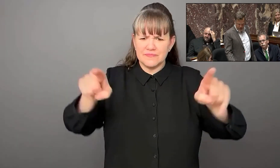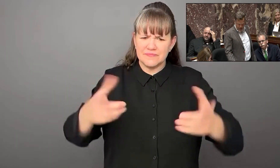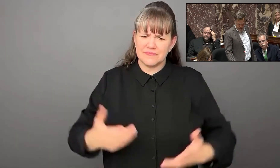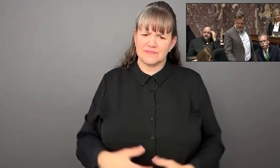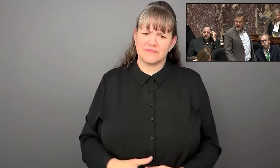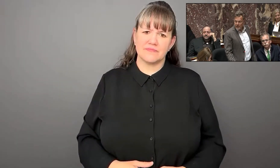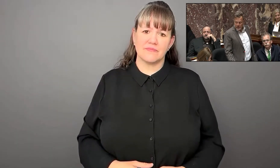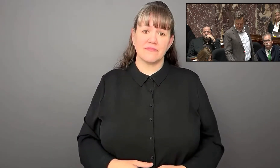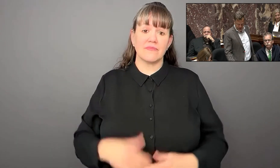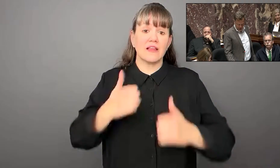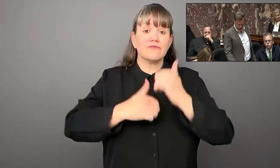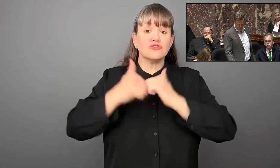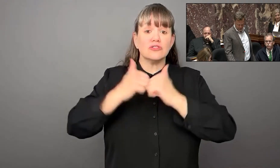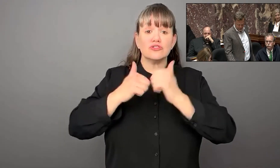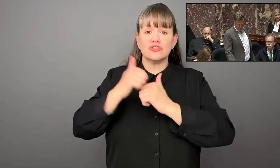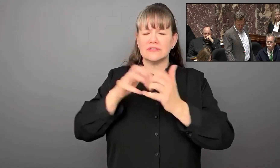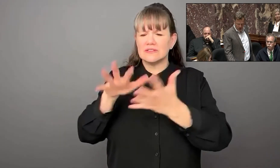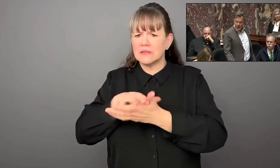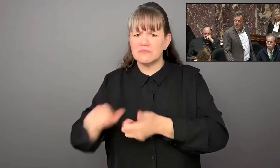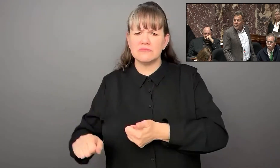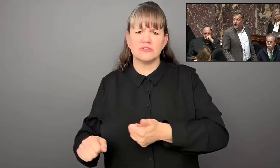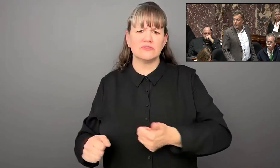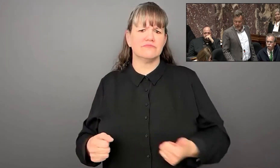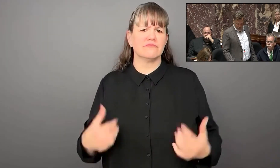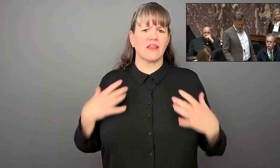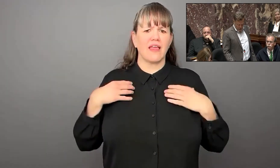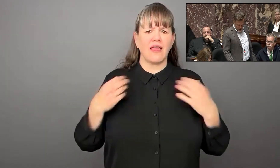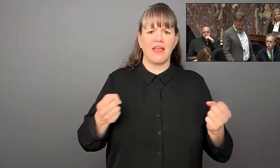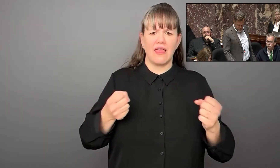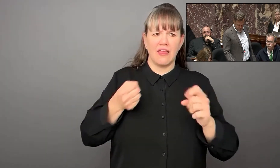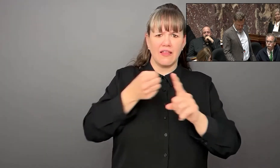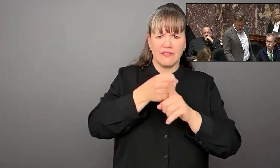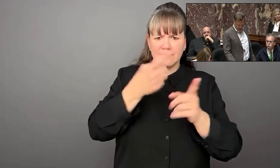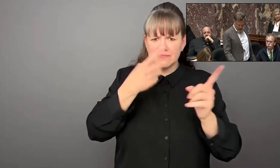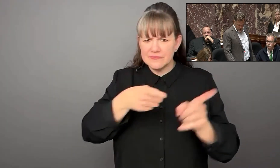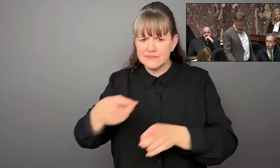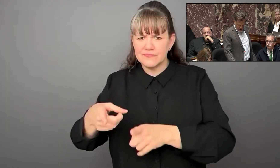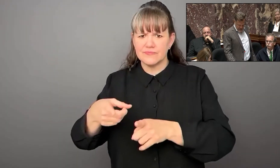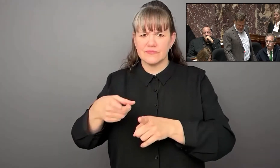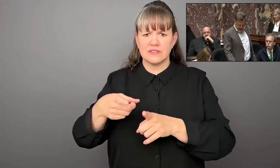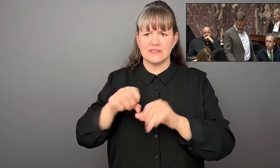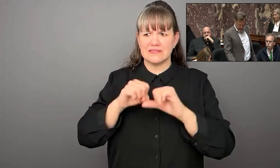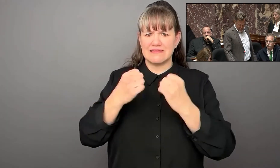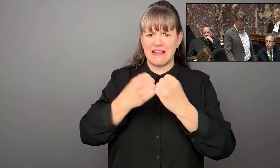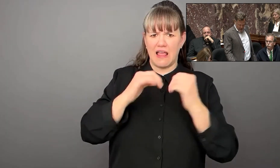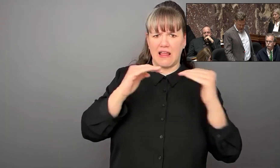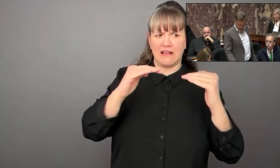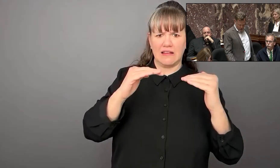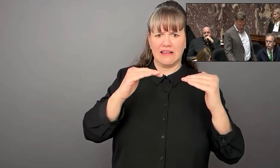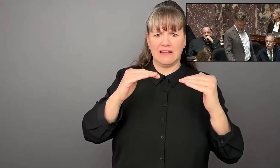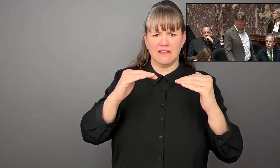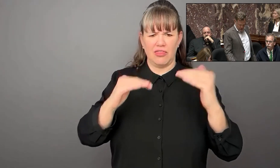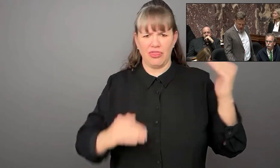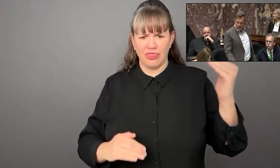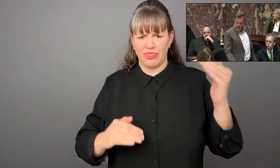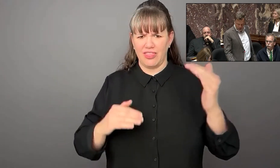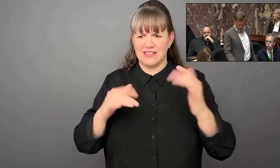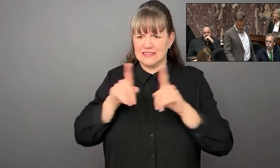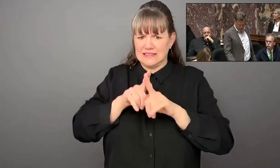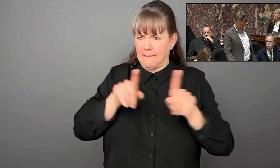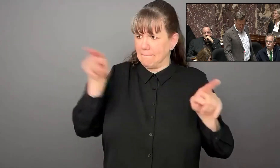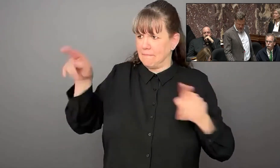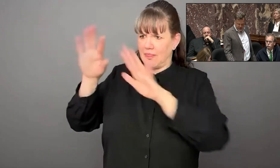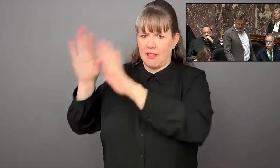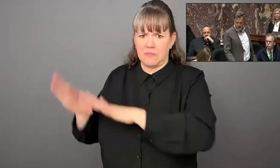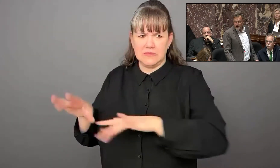consequences, societal insecurity. This work is going to be hard, Mr. Speaker, and I sadly acknowledge we're in a lull